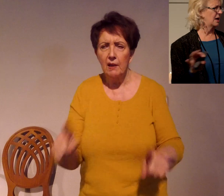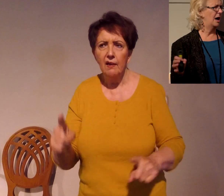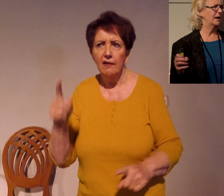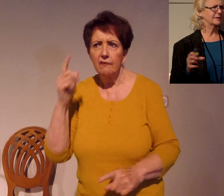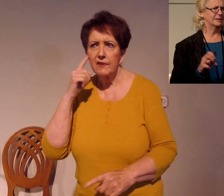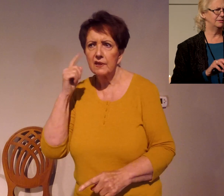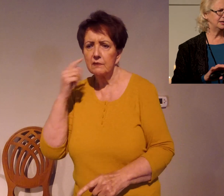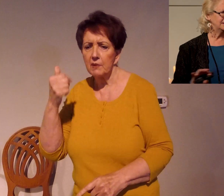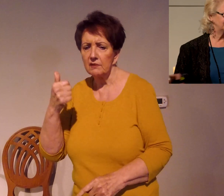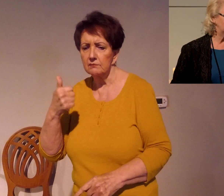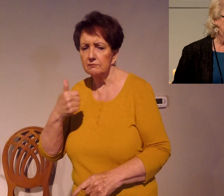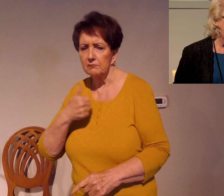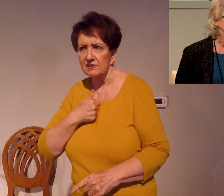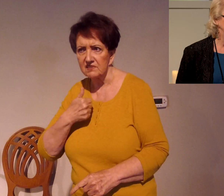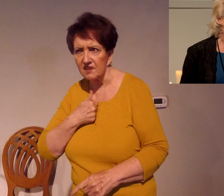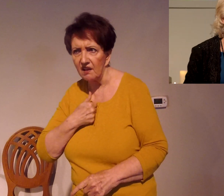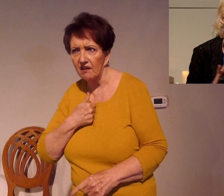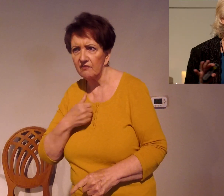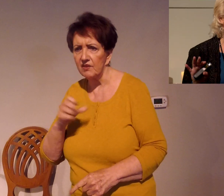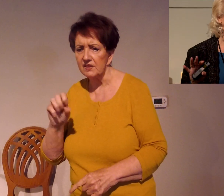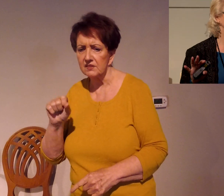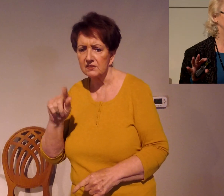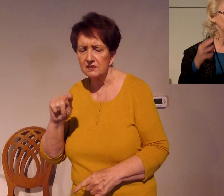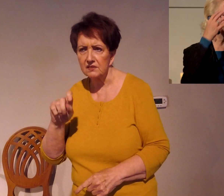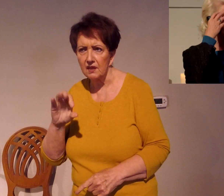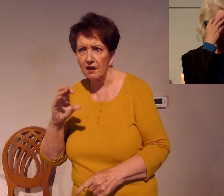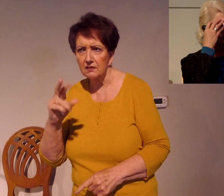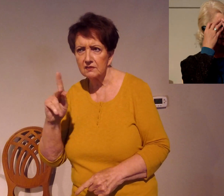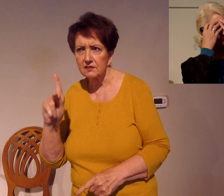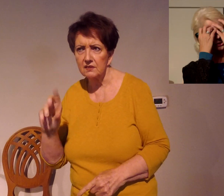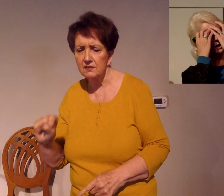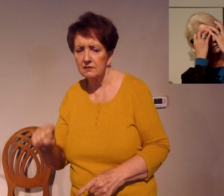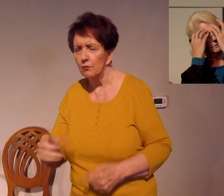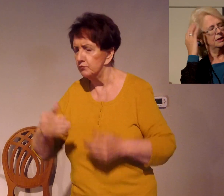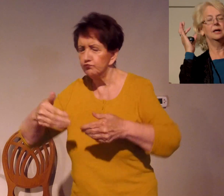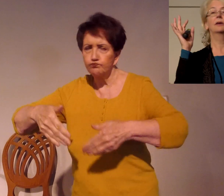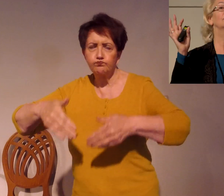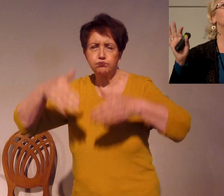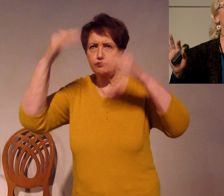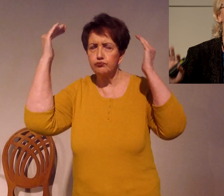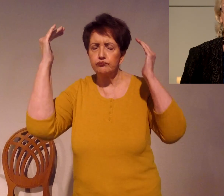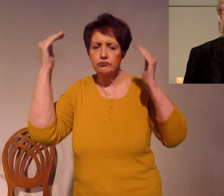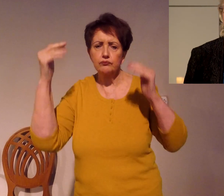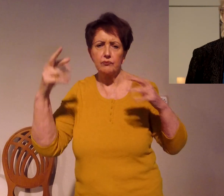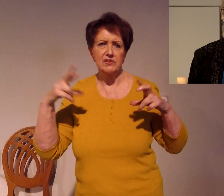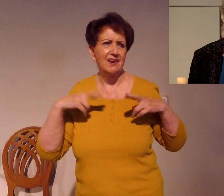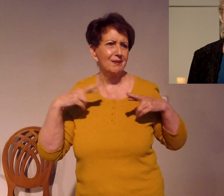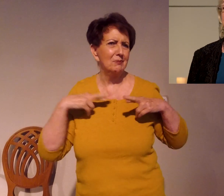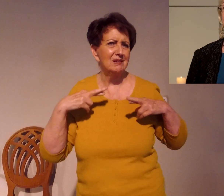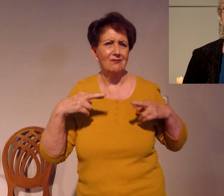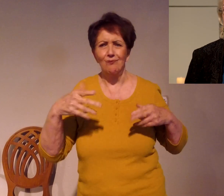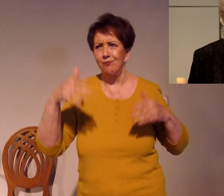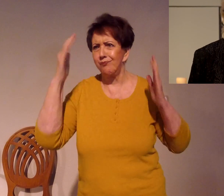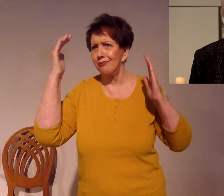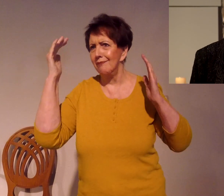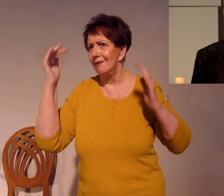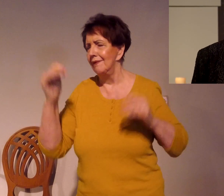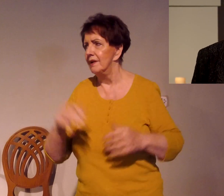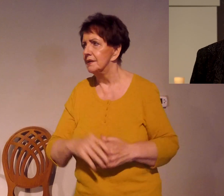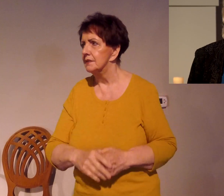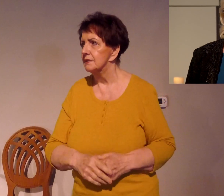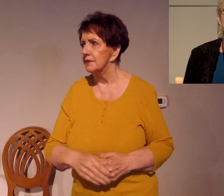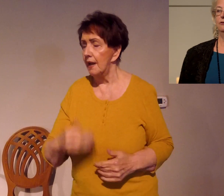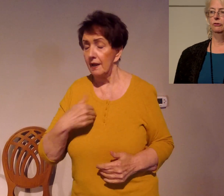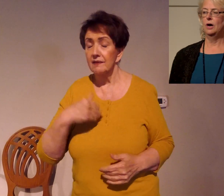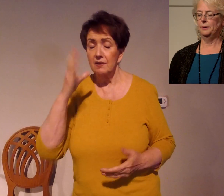about stocks and thinking about all that kind of stuff was just overwhelming, and retirement, and I don't know. And this is the belief I carried around for a long